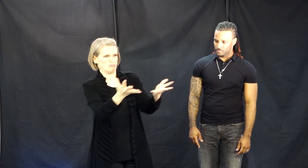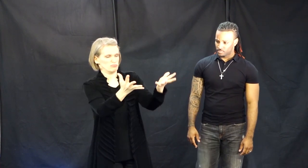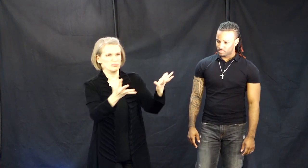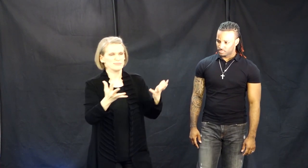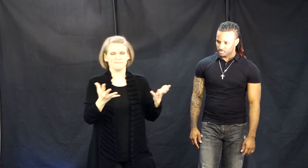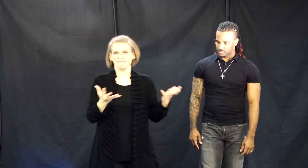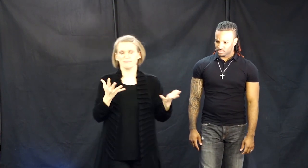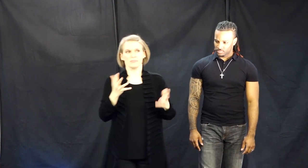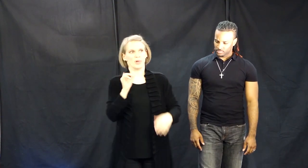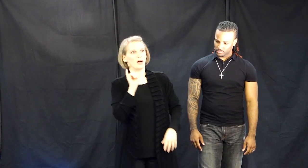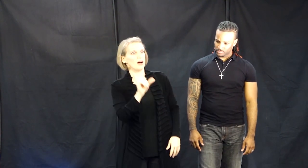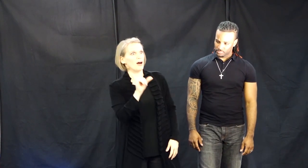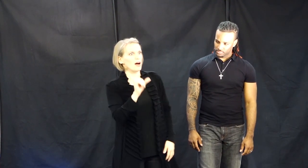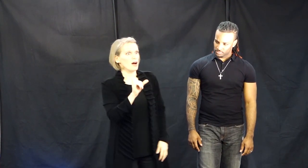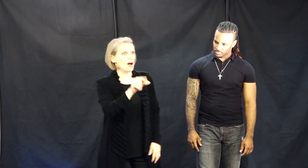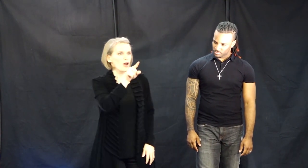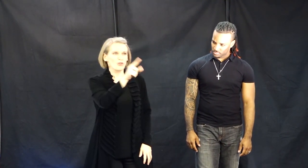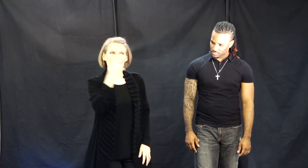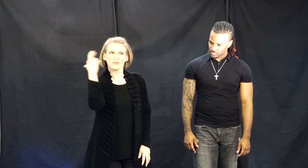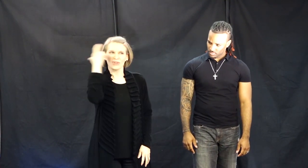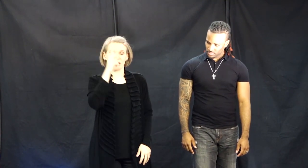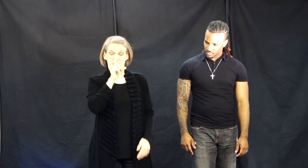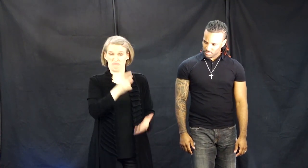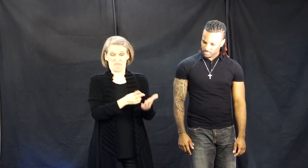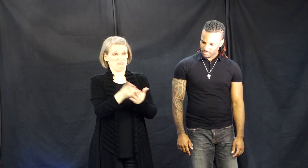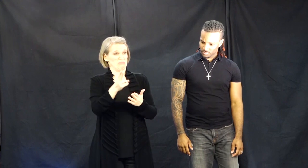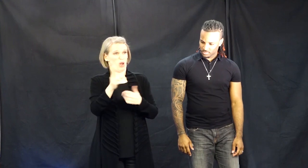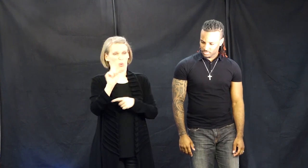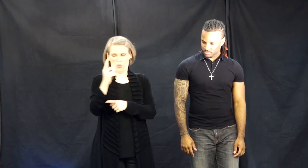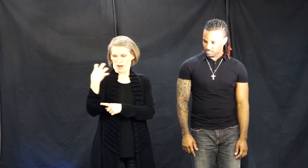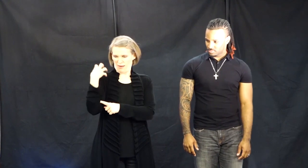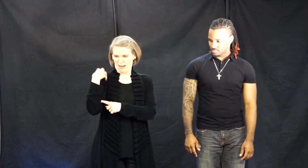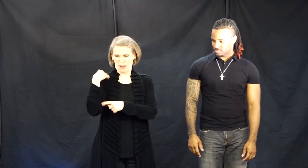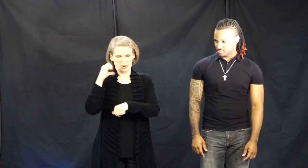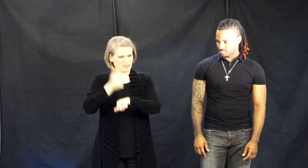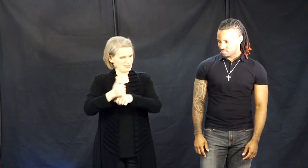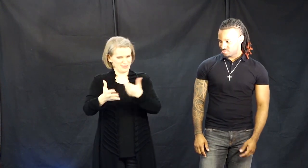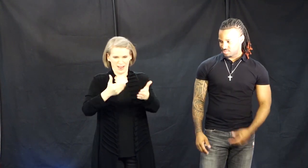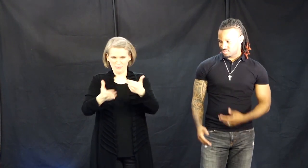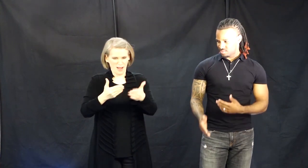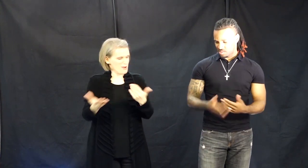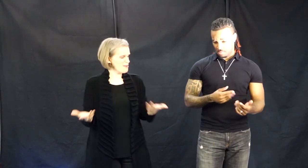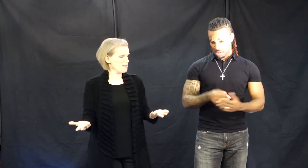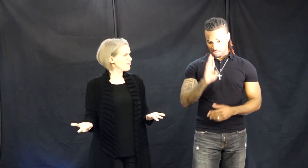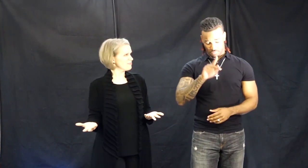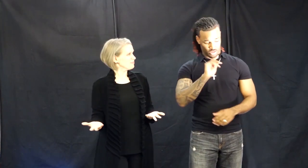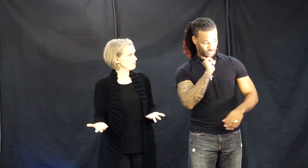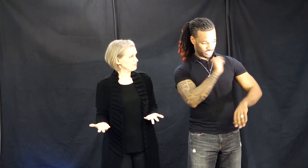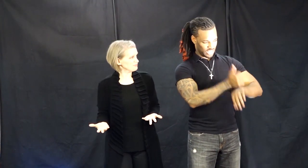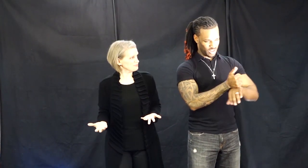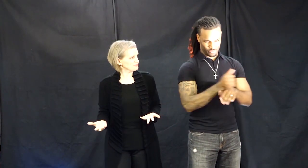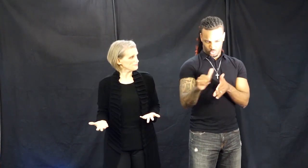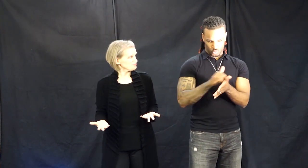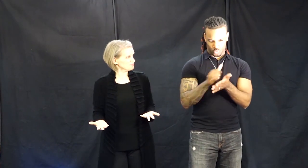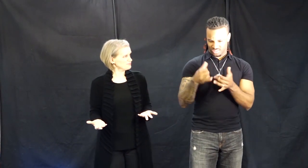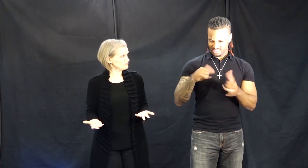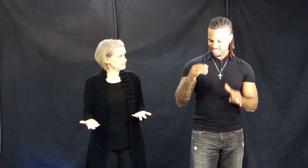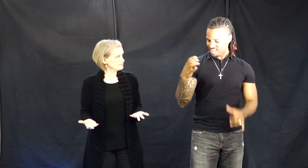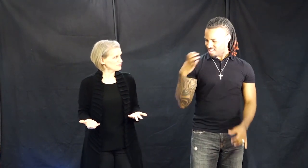Hamilton. Or did you know even then it doesn't matter where you put the U.S. Capitol? Cause we'll have the banks, we're in the same spot. You got more than